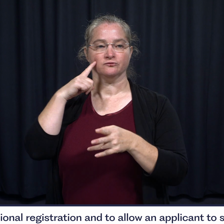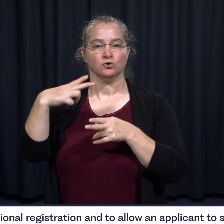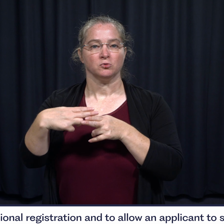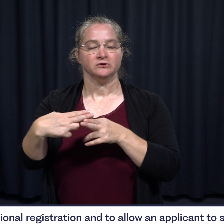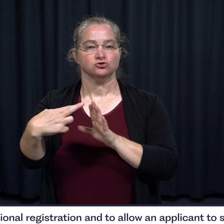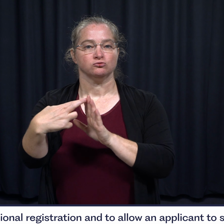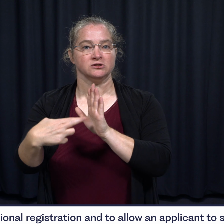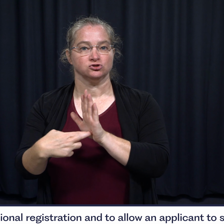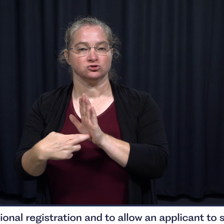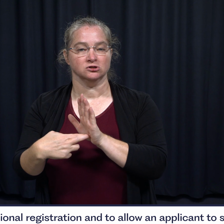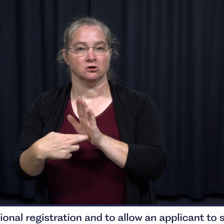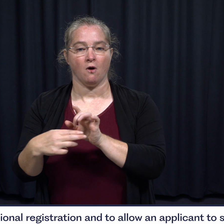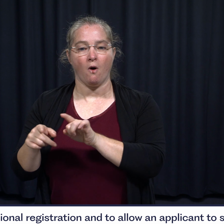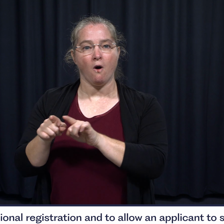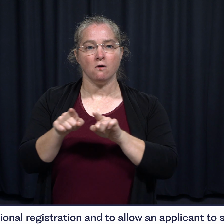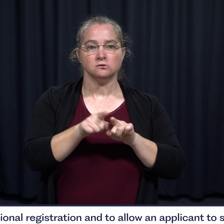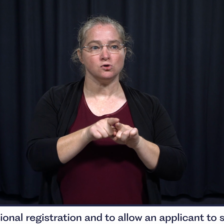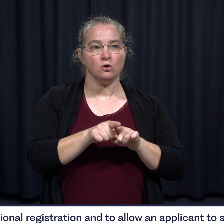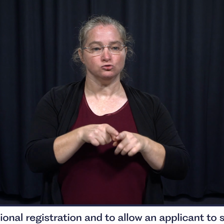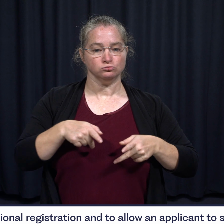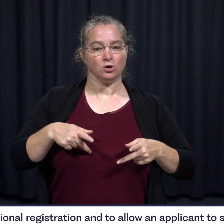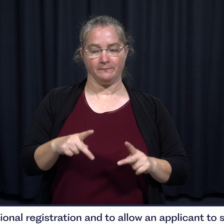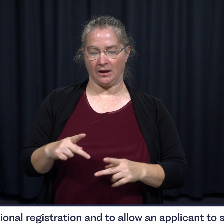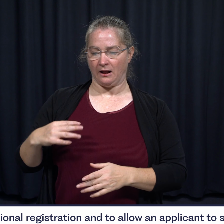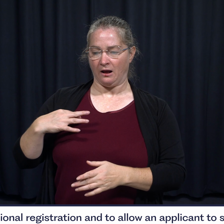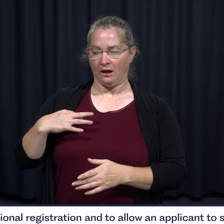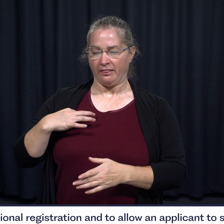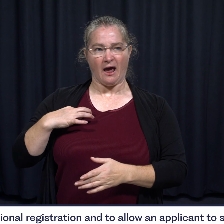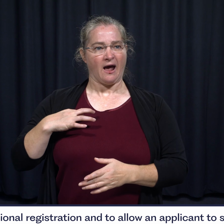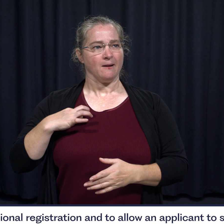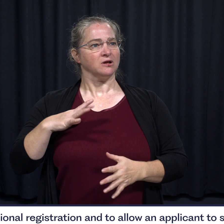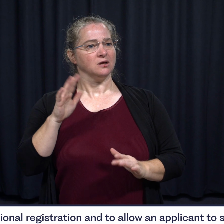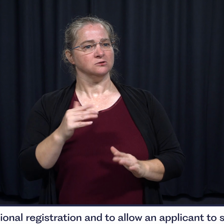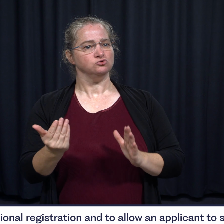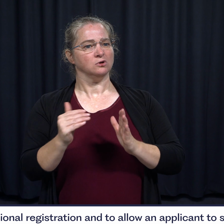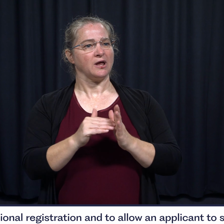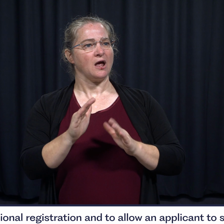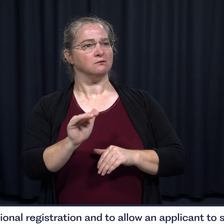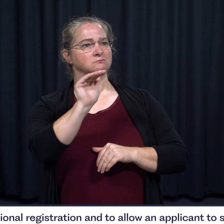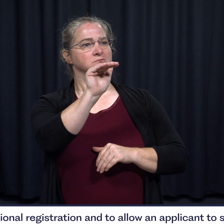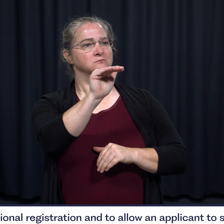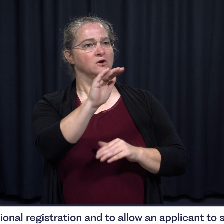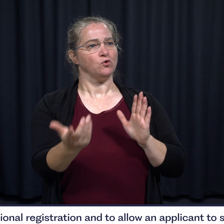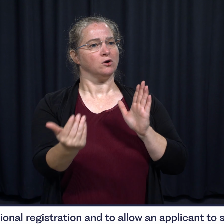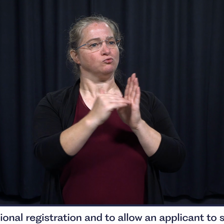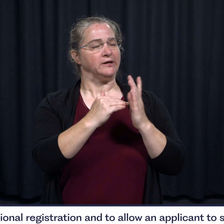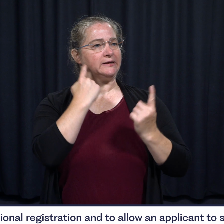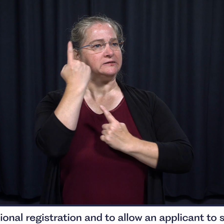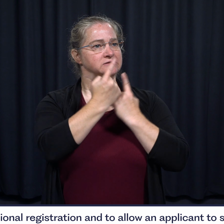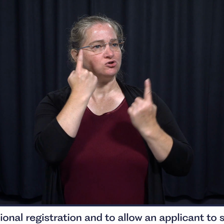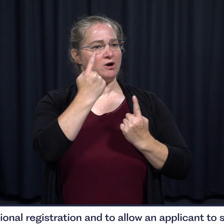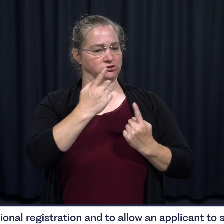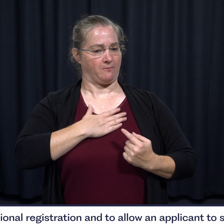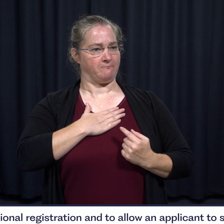registration and to allow an applicant to seek reconsideration of a denial for a provisional registration.